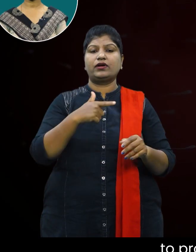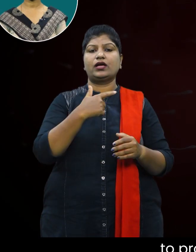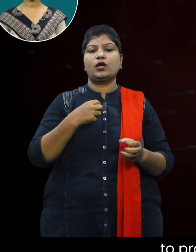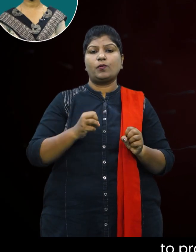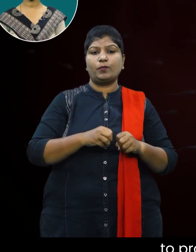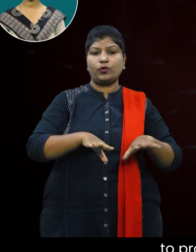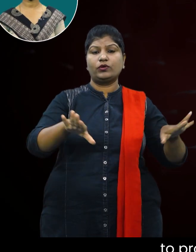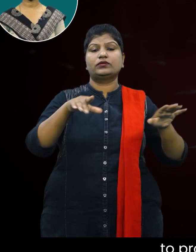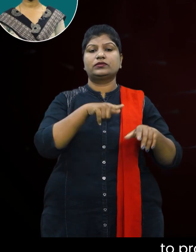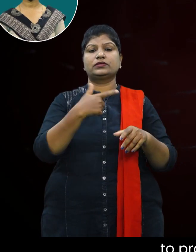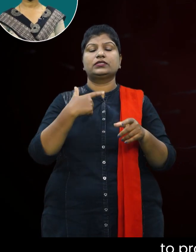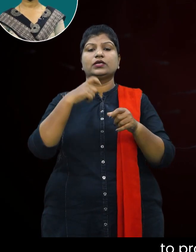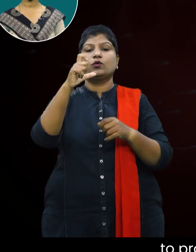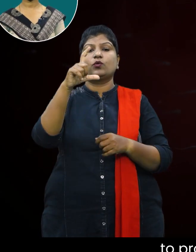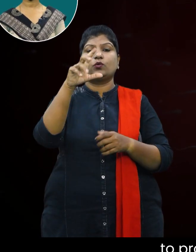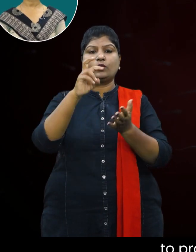mammals.